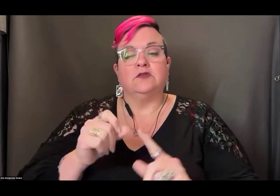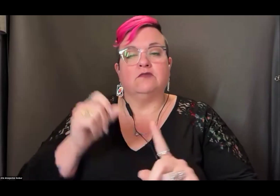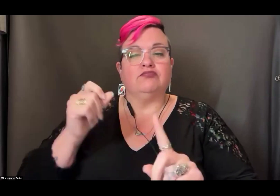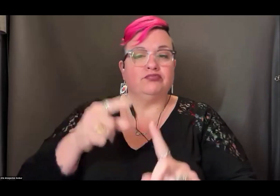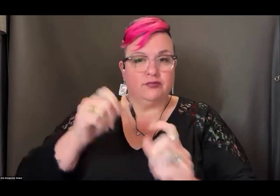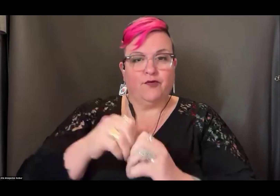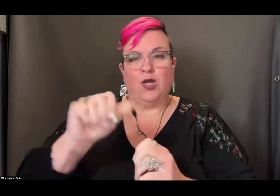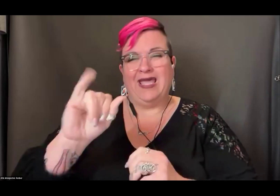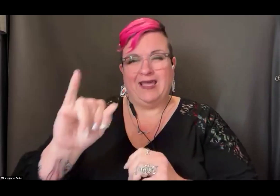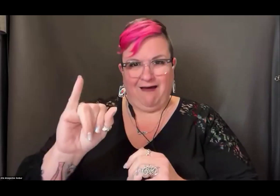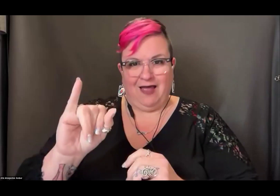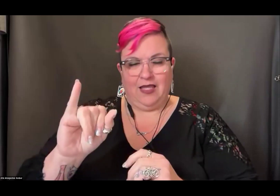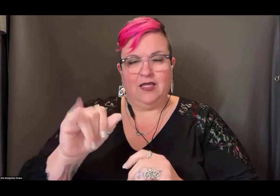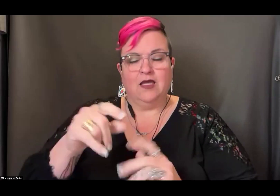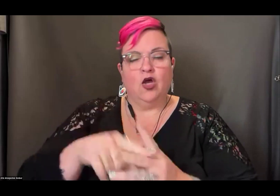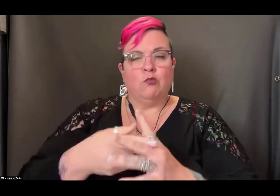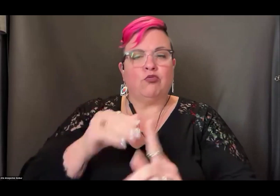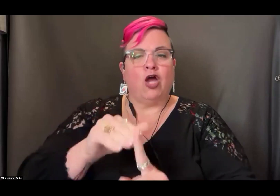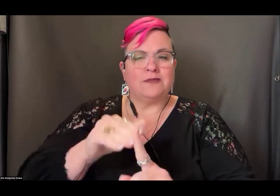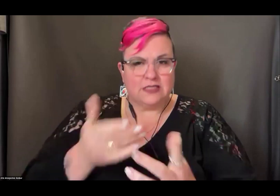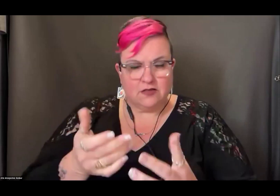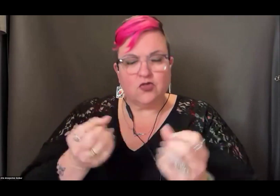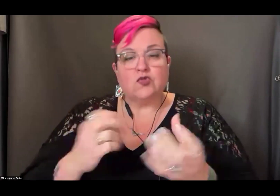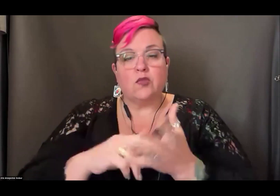prompting. And a zero shot just simply means